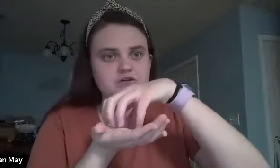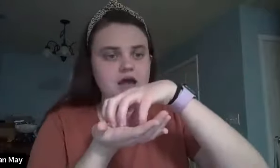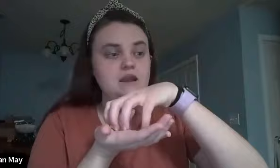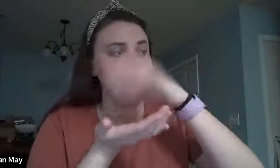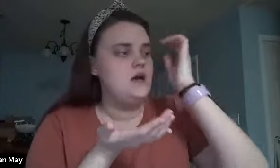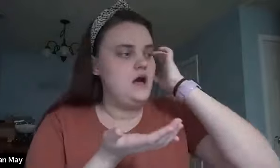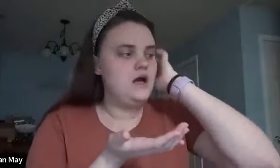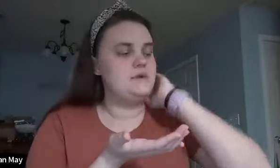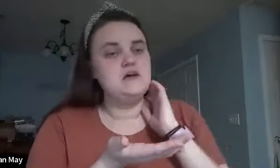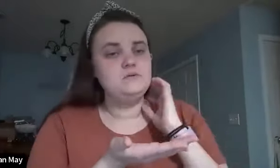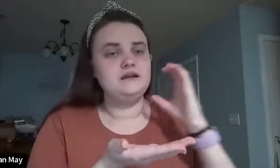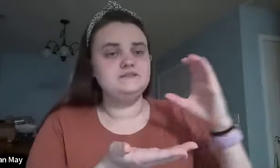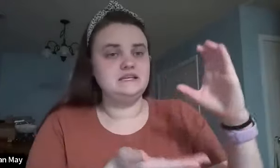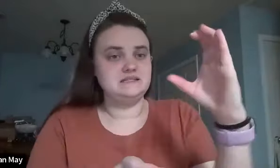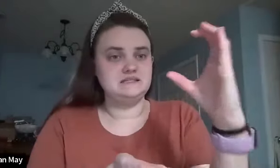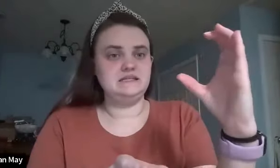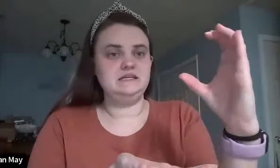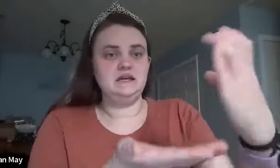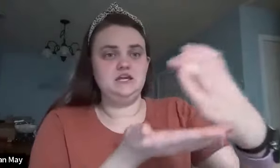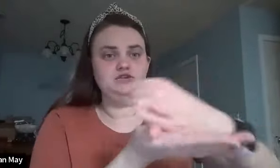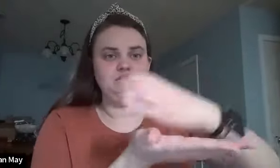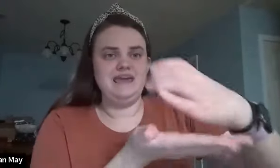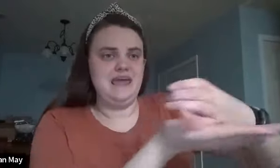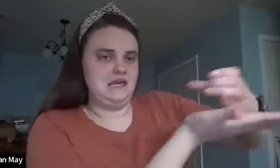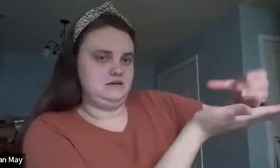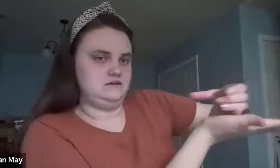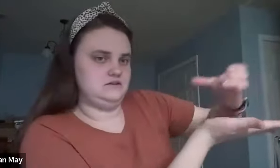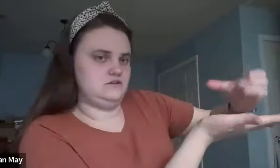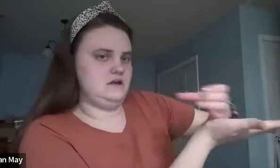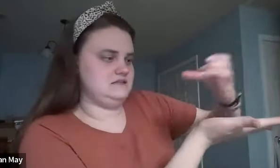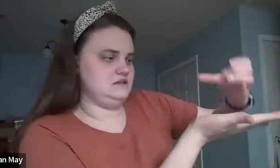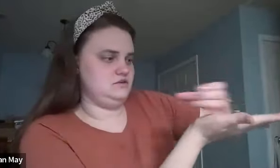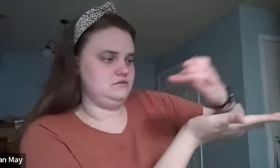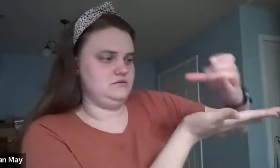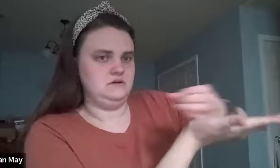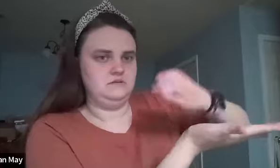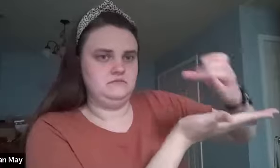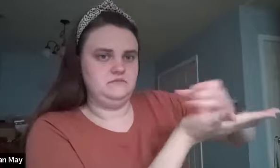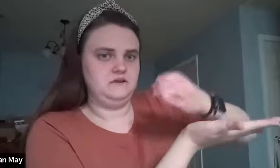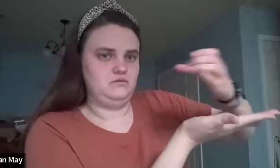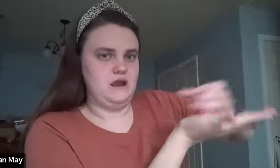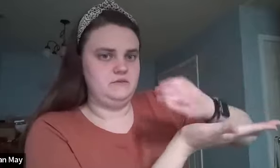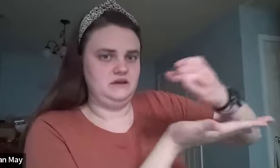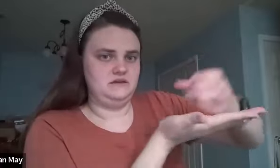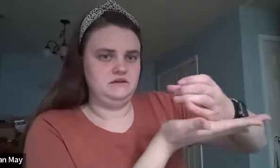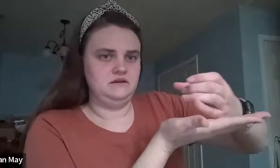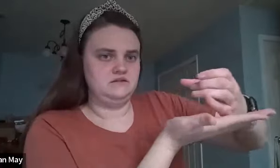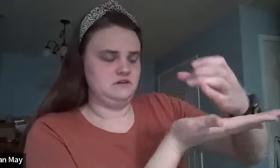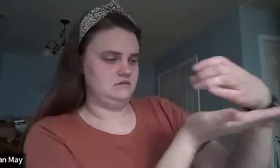that. Another one I've seen is a C, and you do cake. So like it's like you're grabbing it. So like, let me